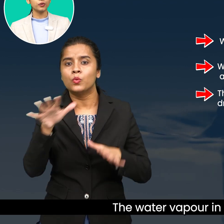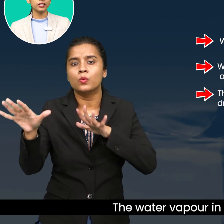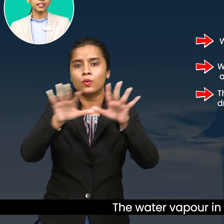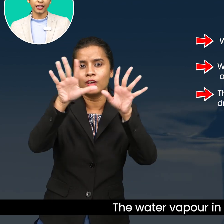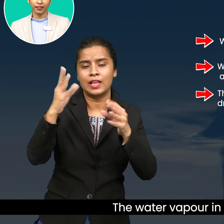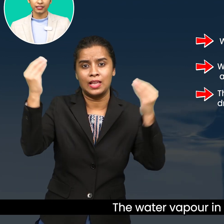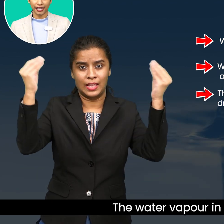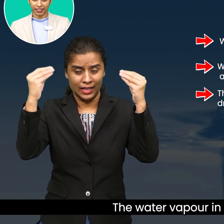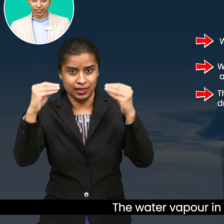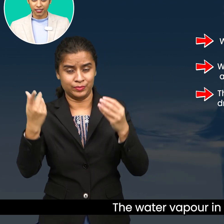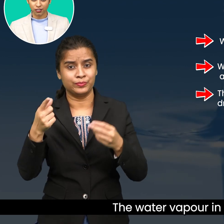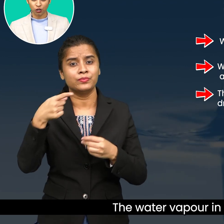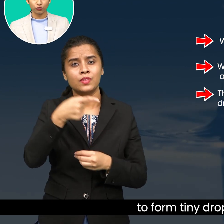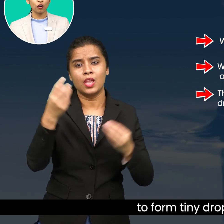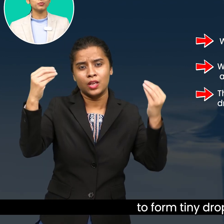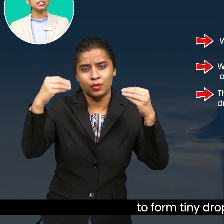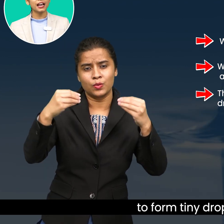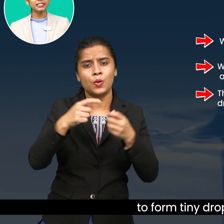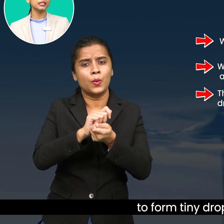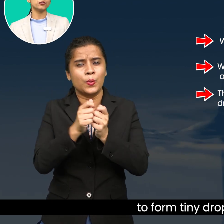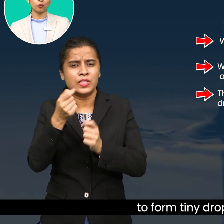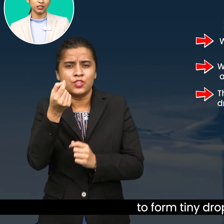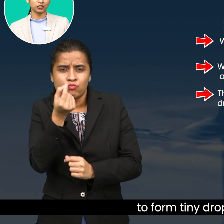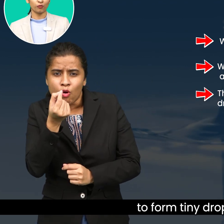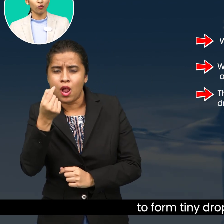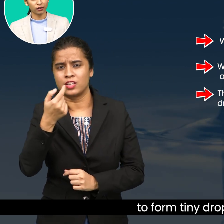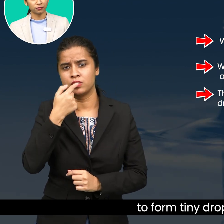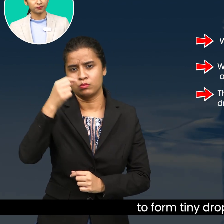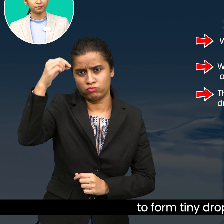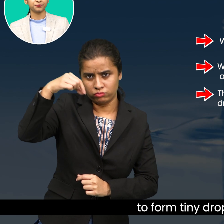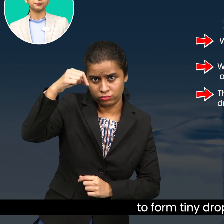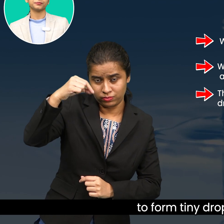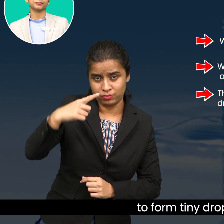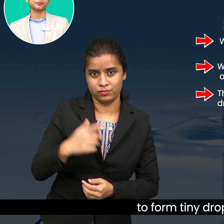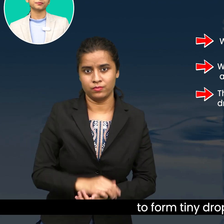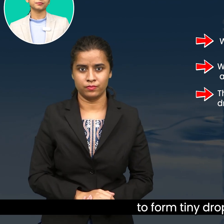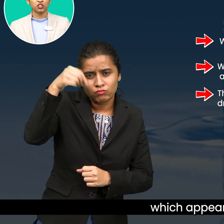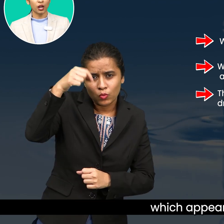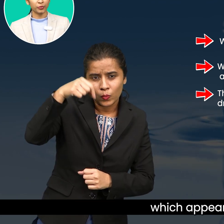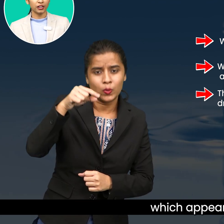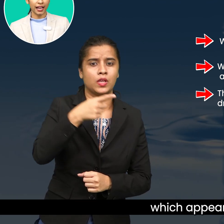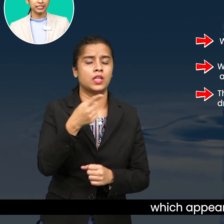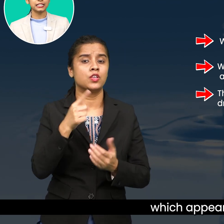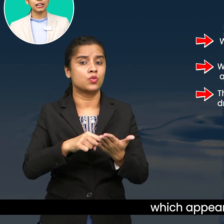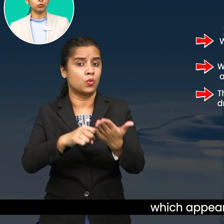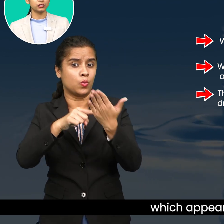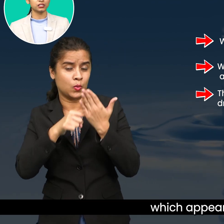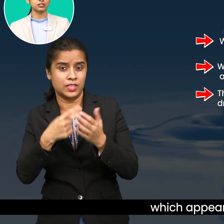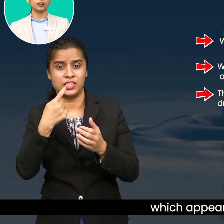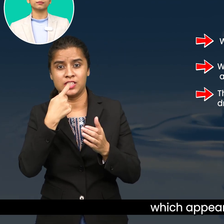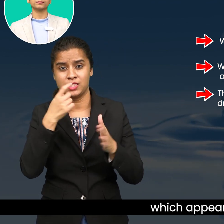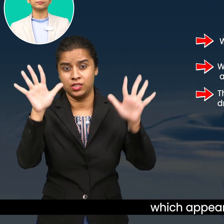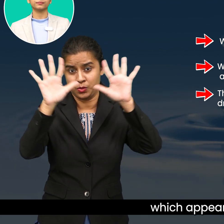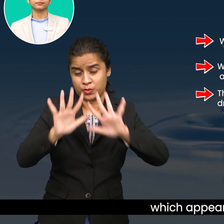water vapor in the air condenses to form tiny droplets of water, which appear as